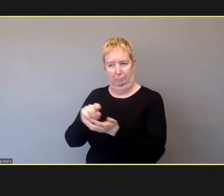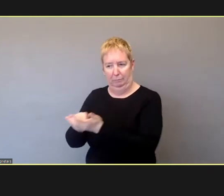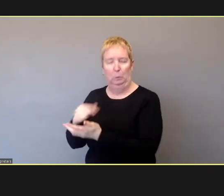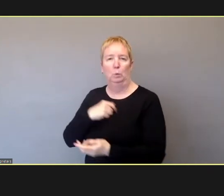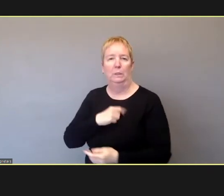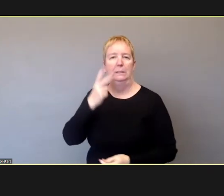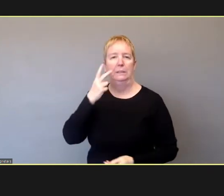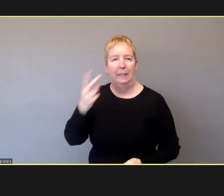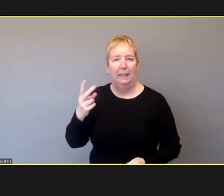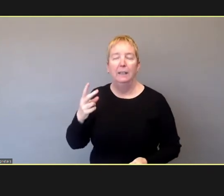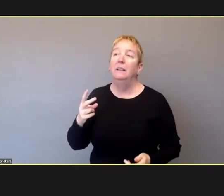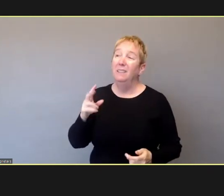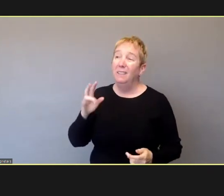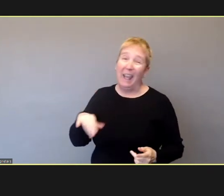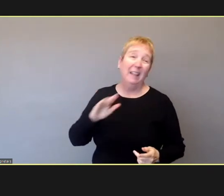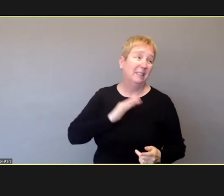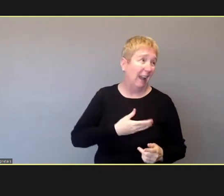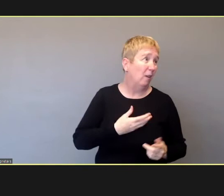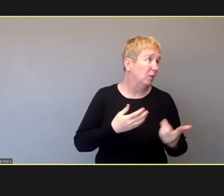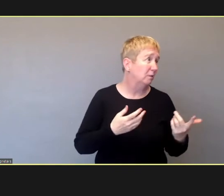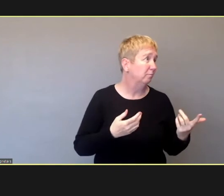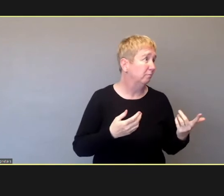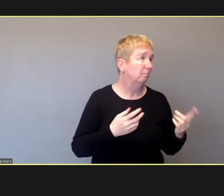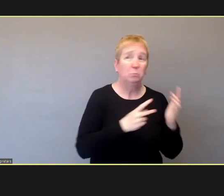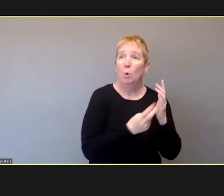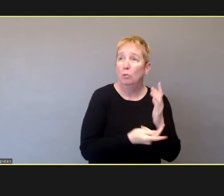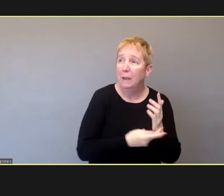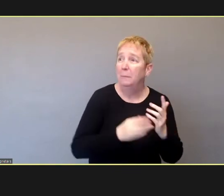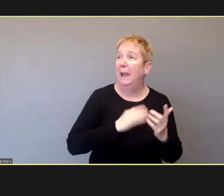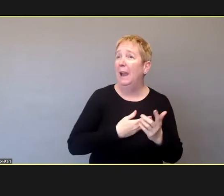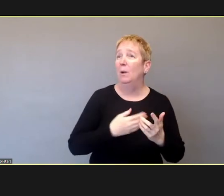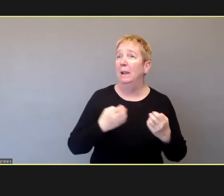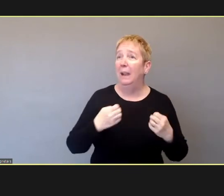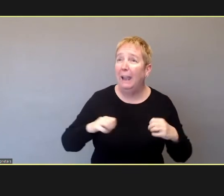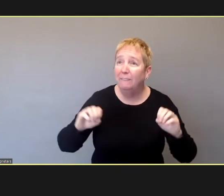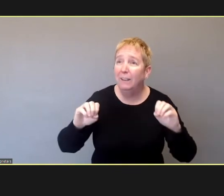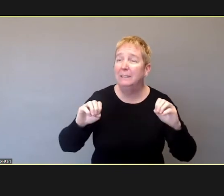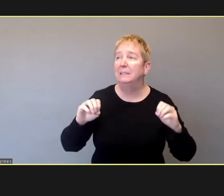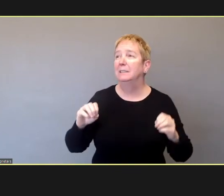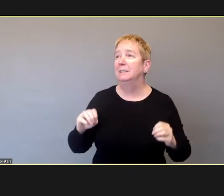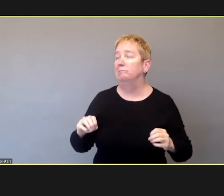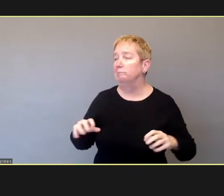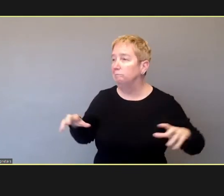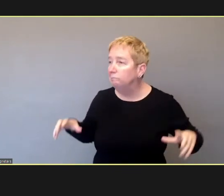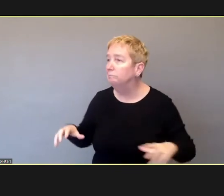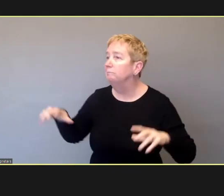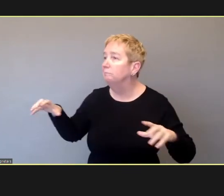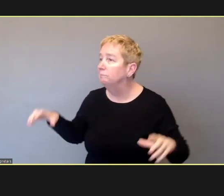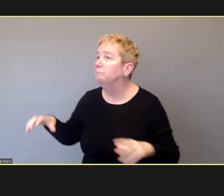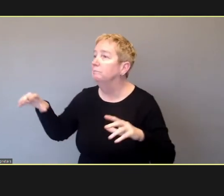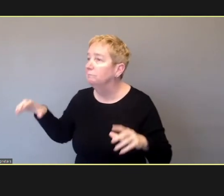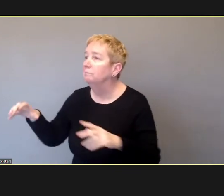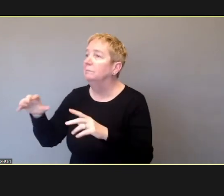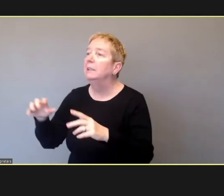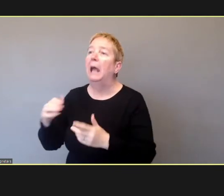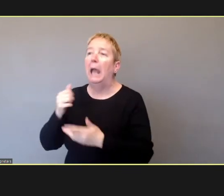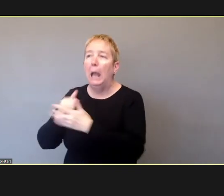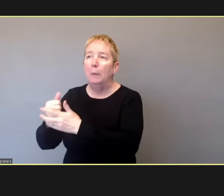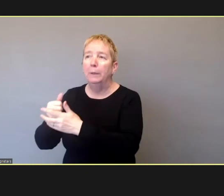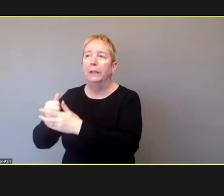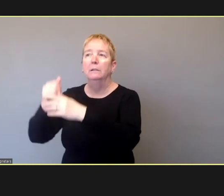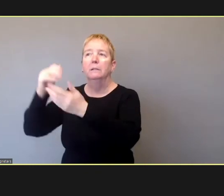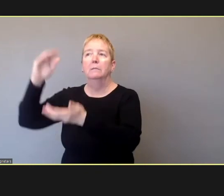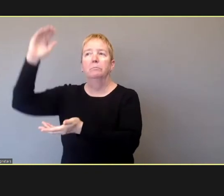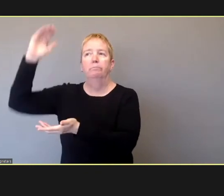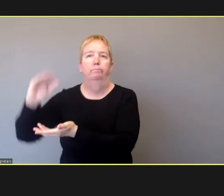just our ongoing programs that we have and not a specific brand new initiative. And last, I do